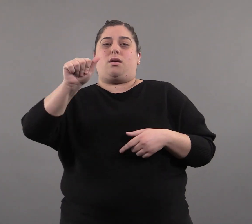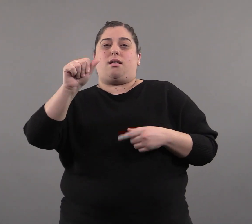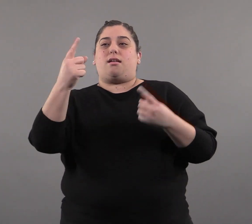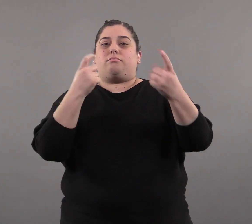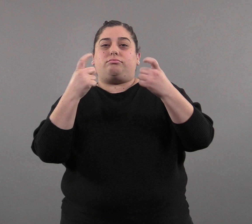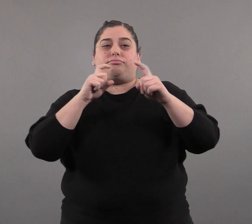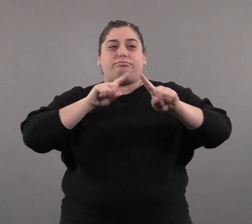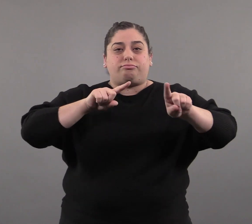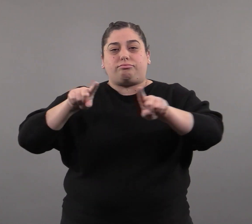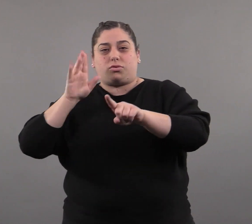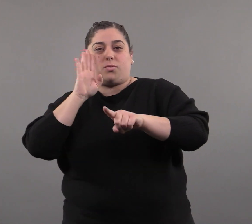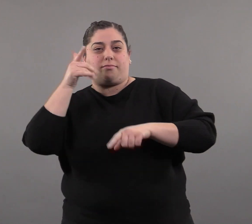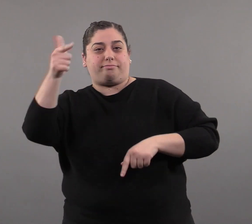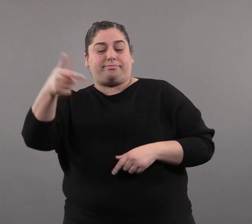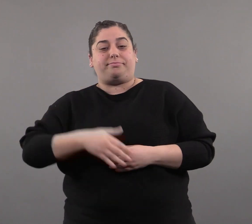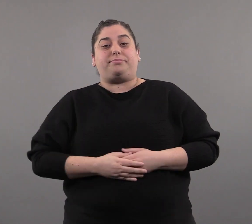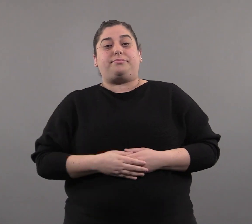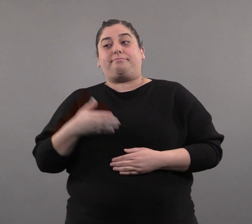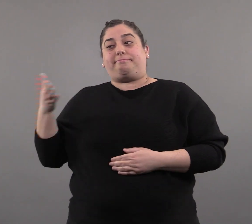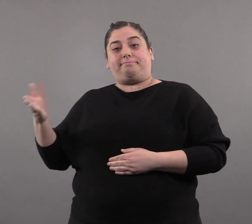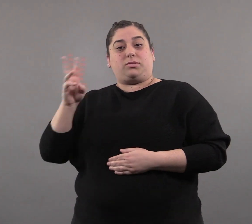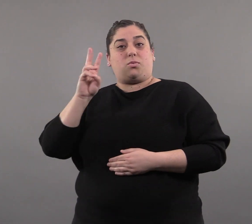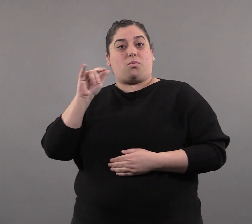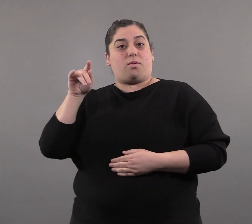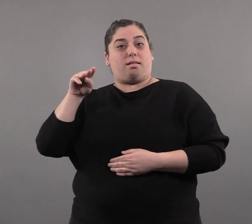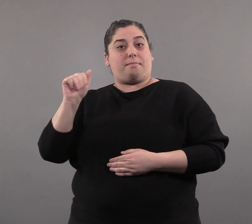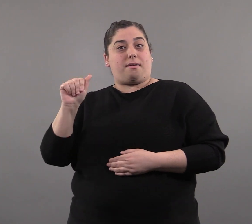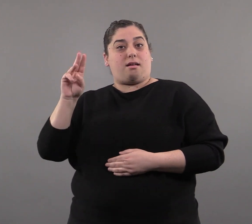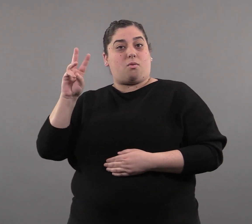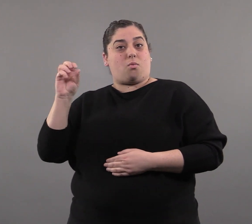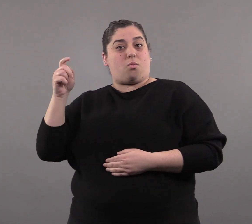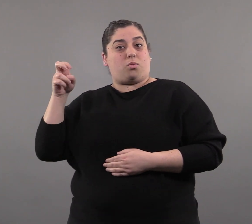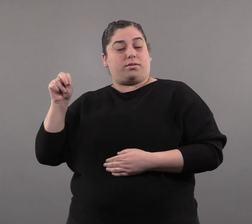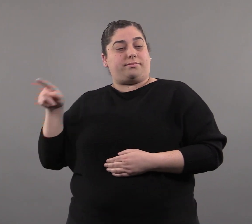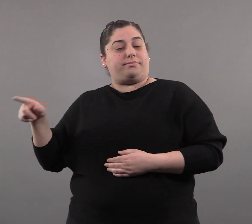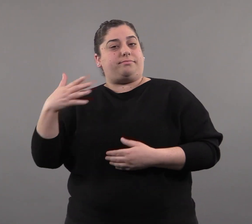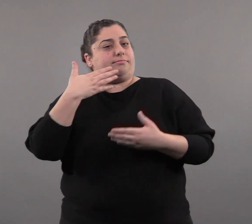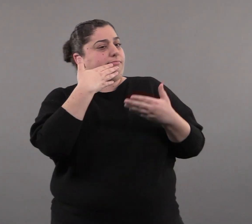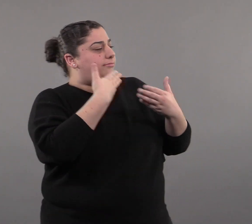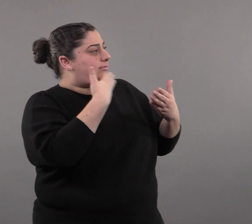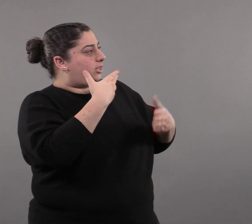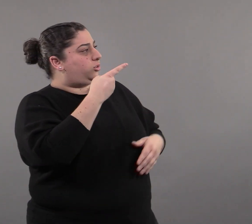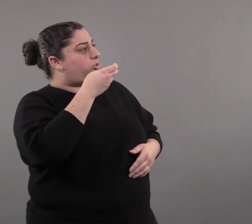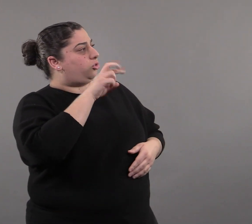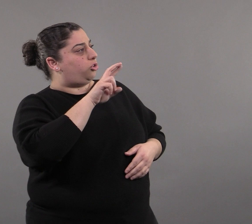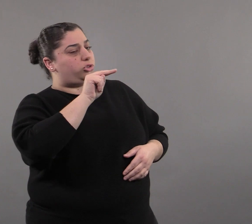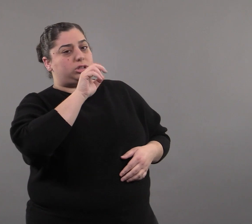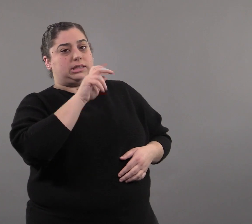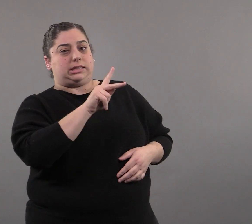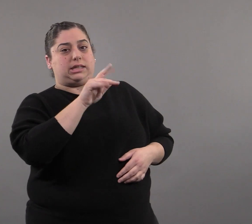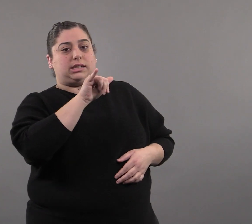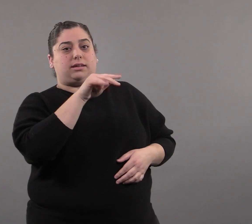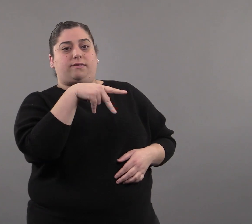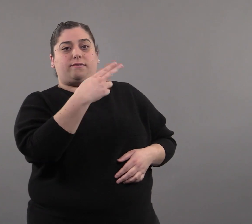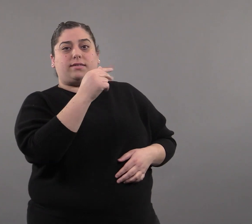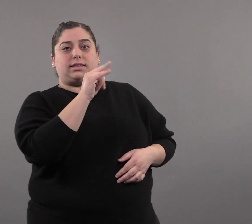Thank you, Dr. Ephantidis. So today, the first presumptive positive case of coronavirus disease